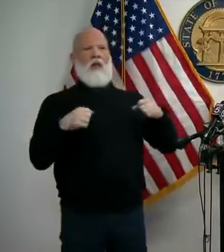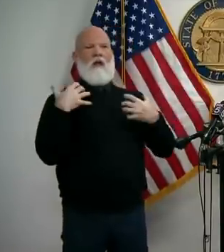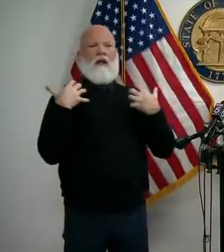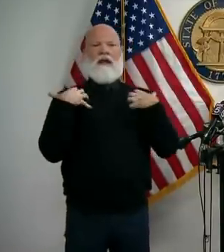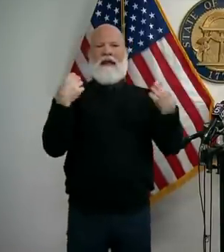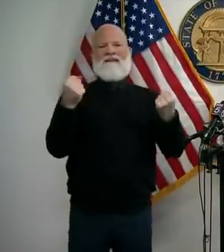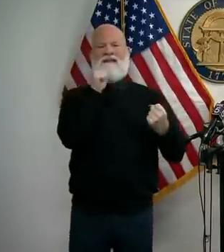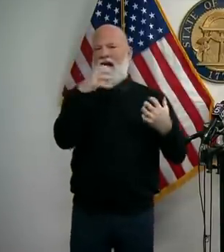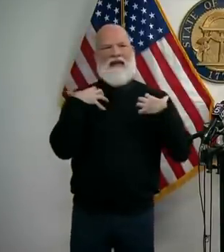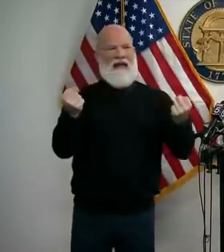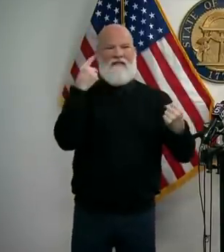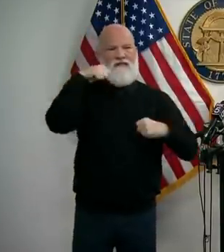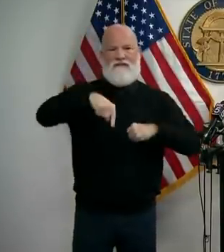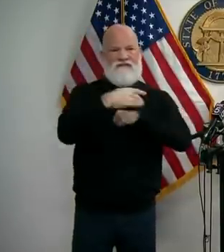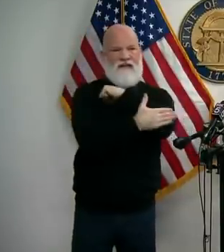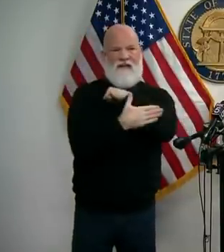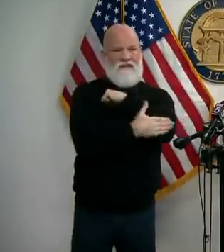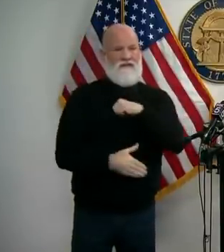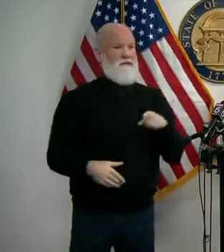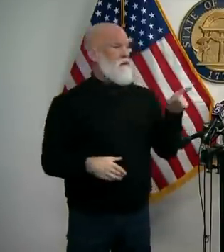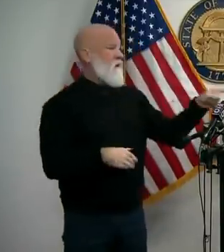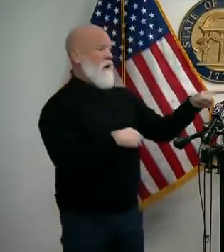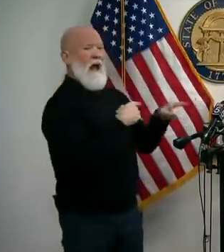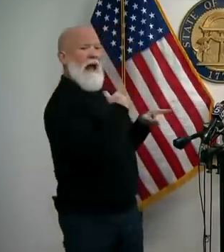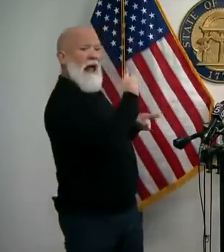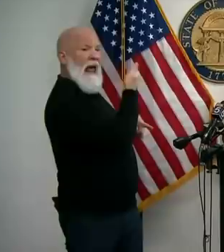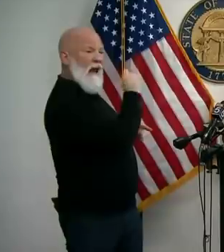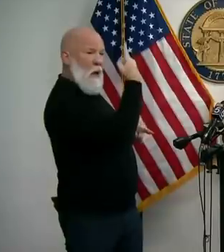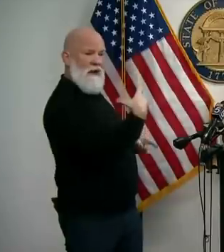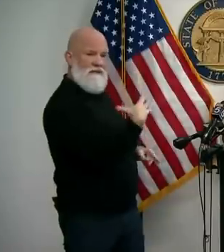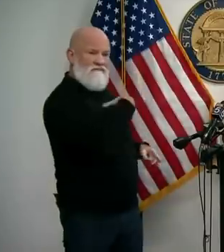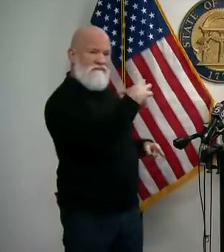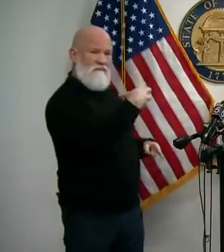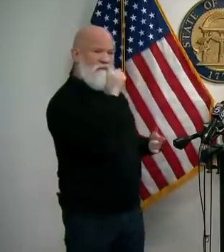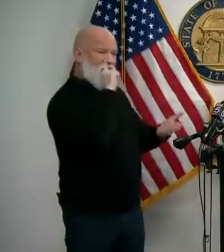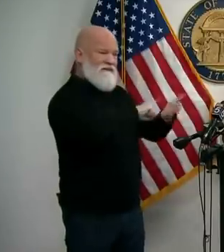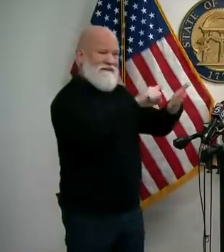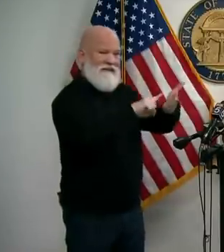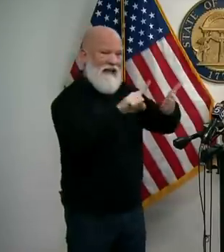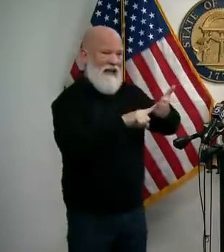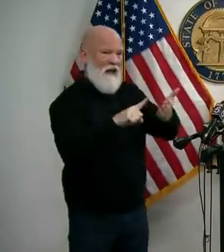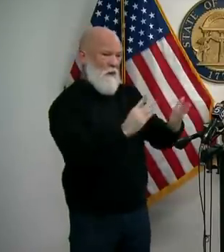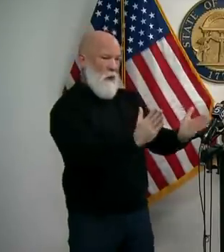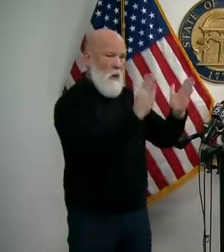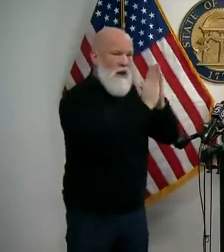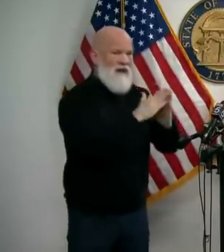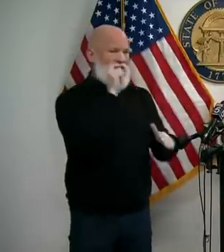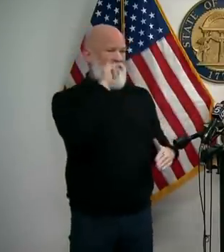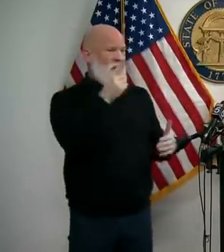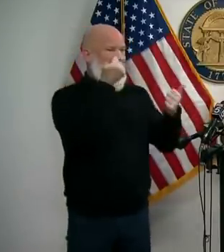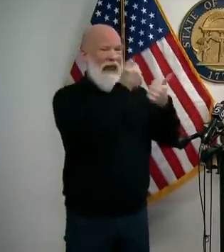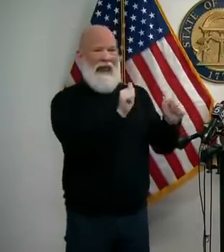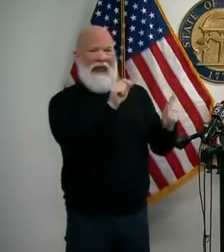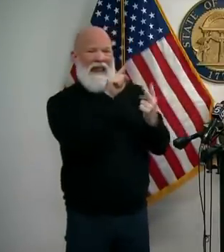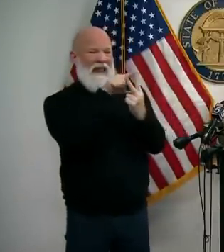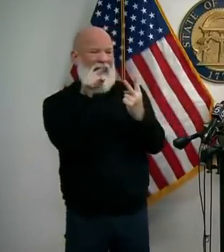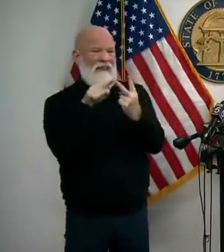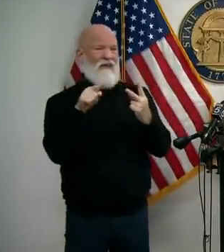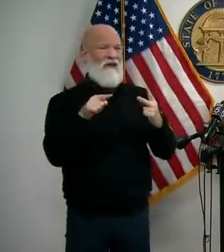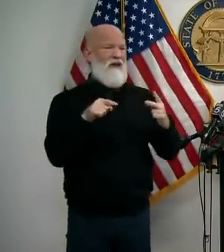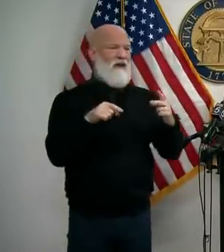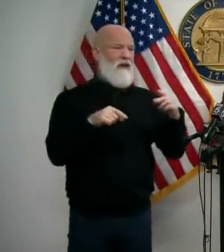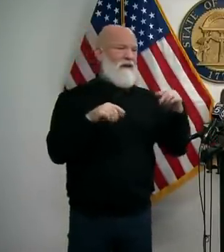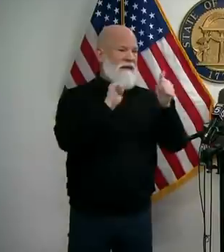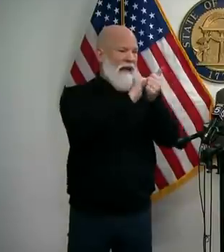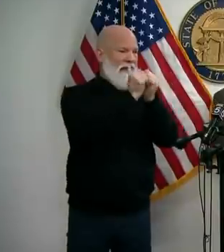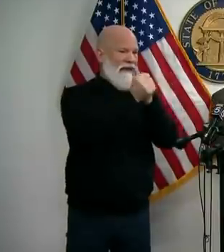received any inquiries or complaints from either of the two, or any of the candidates on anything that has happened thus far, or any